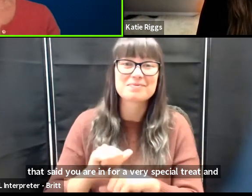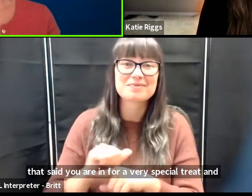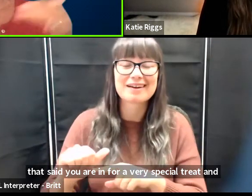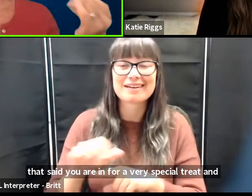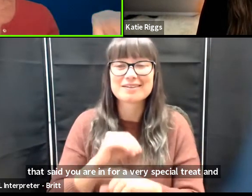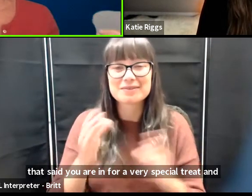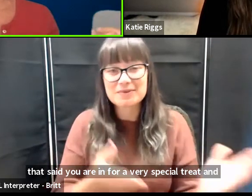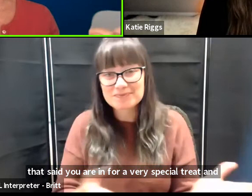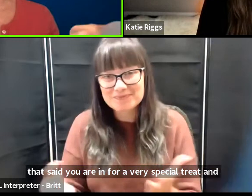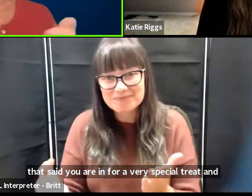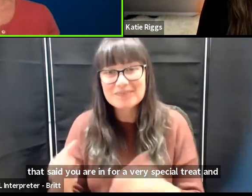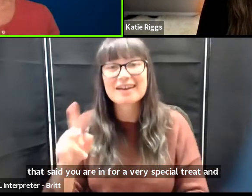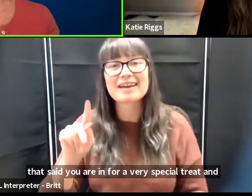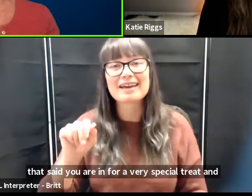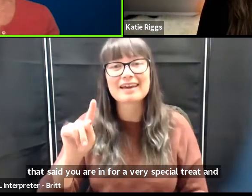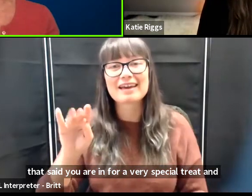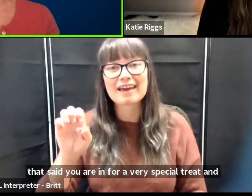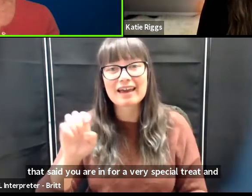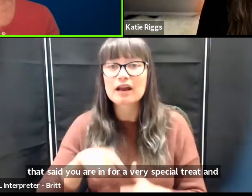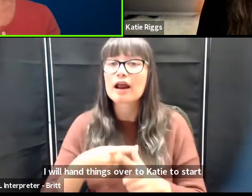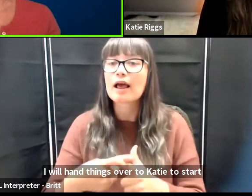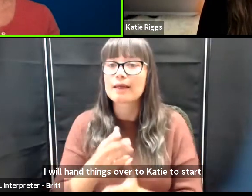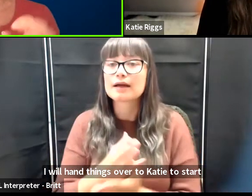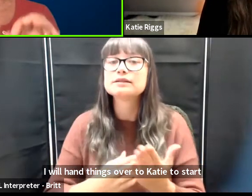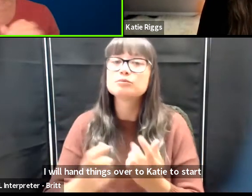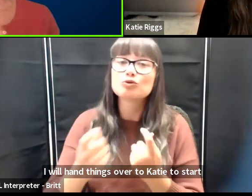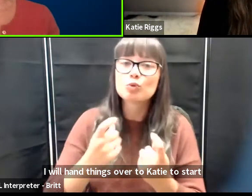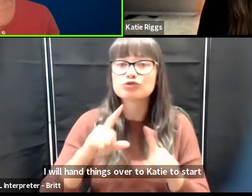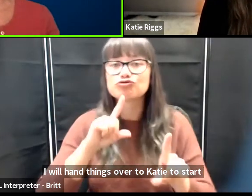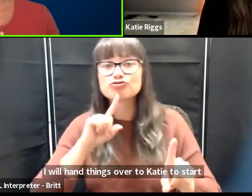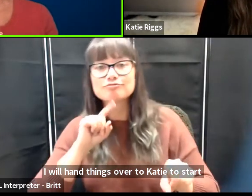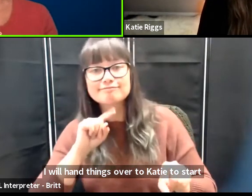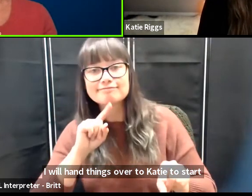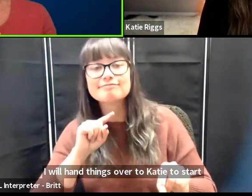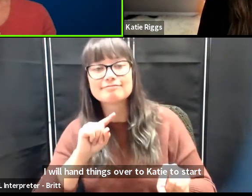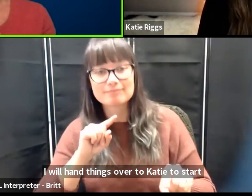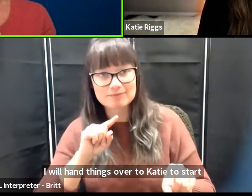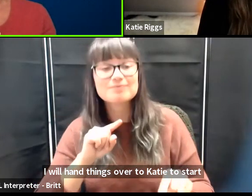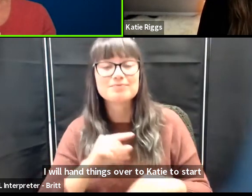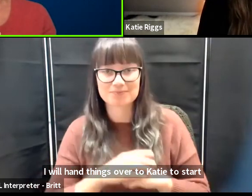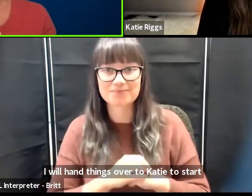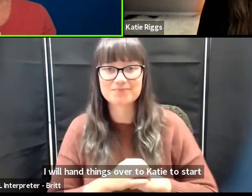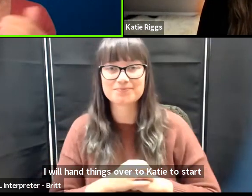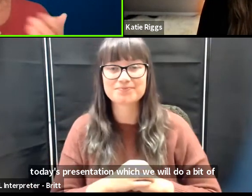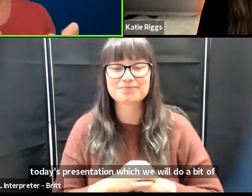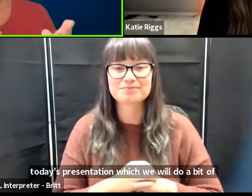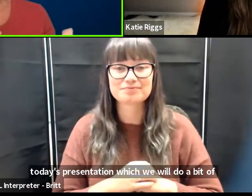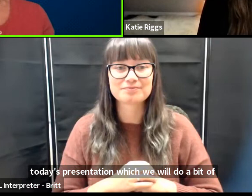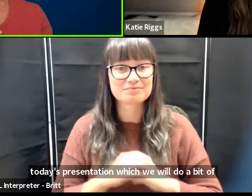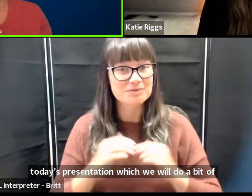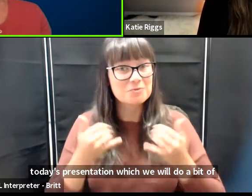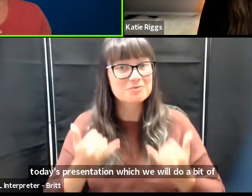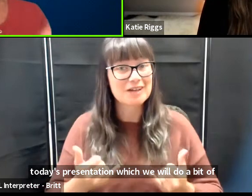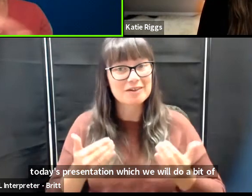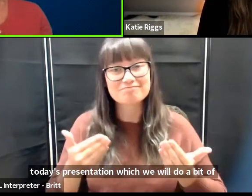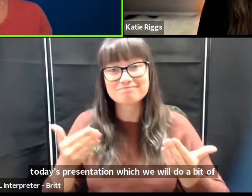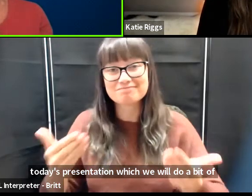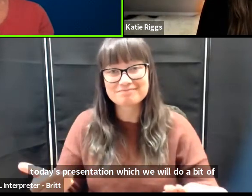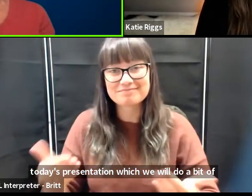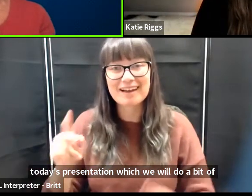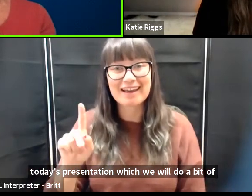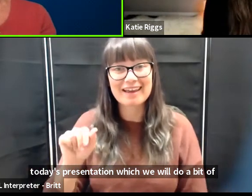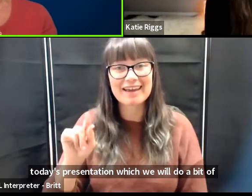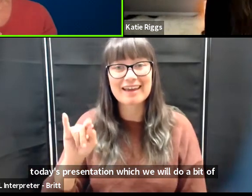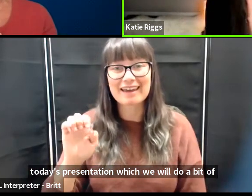presentation, after which we'll do a bit of Q&A, sharing a few of the viewers' questions that were submitted. So without further ado, Katie, take it